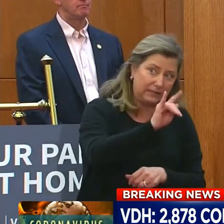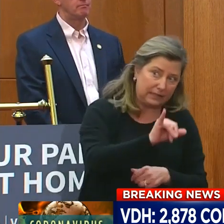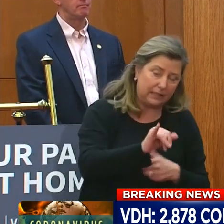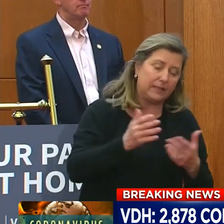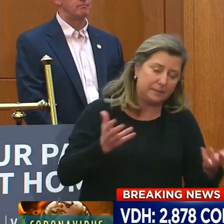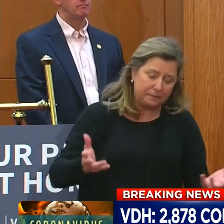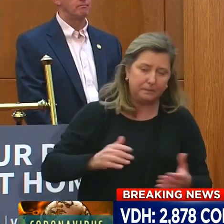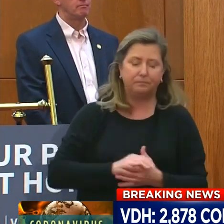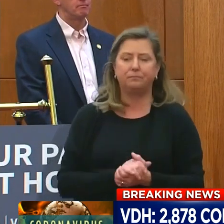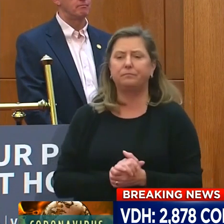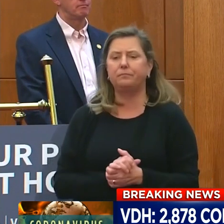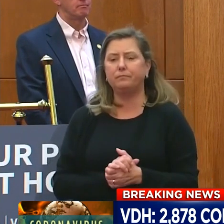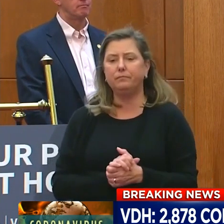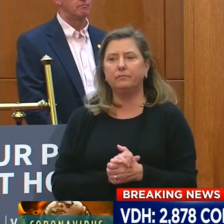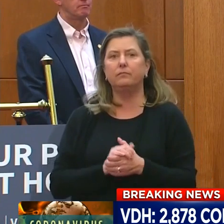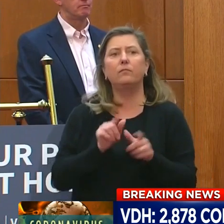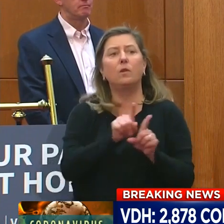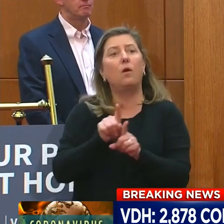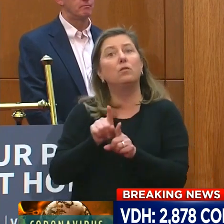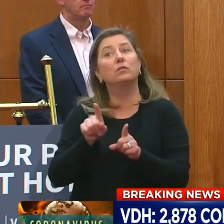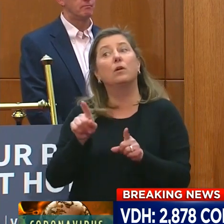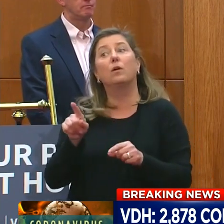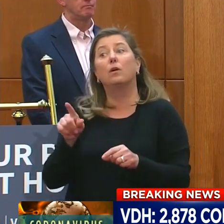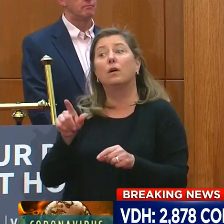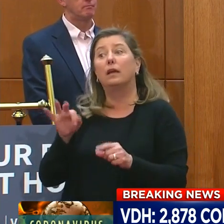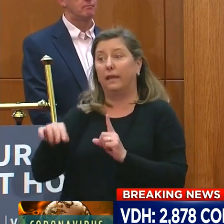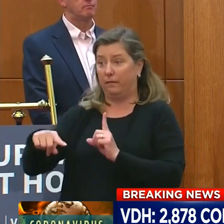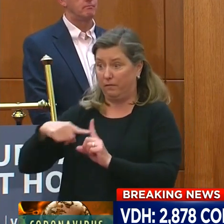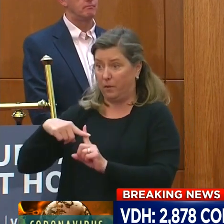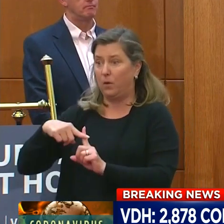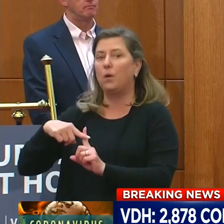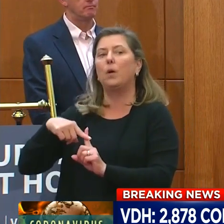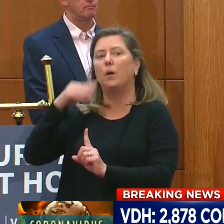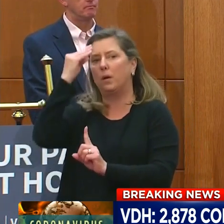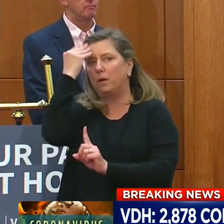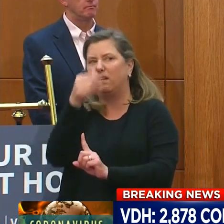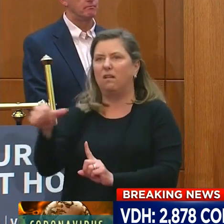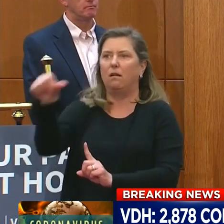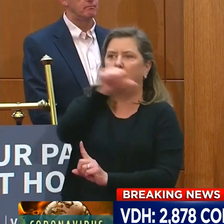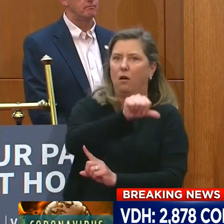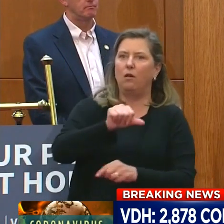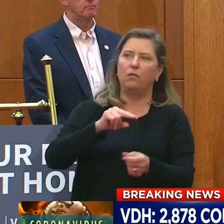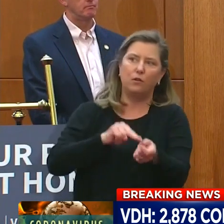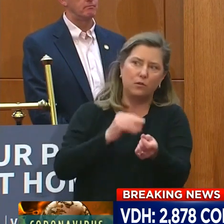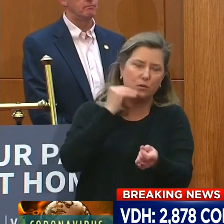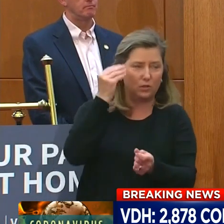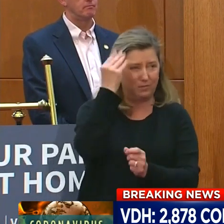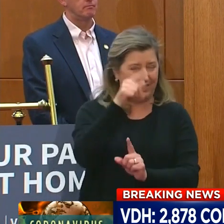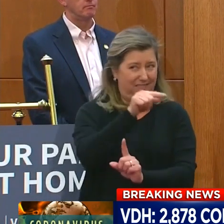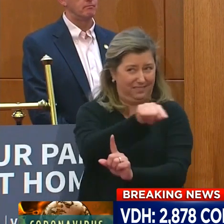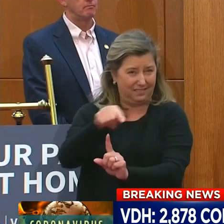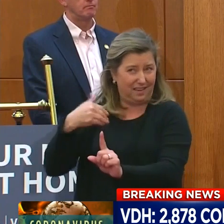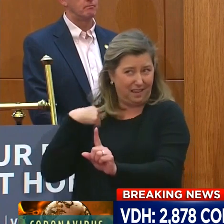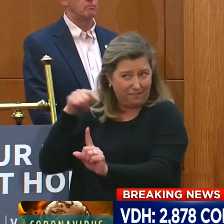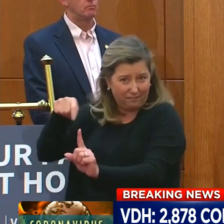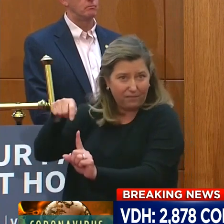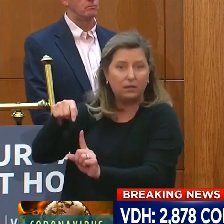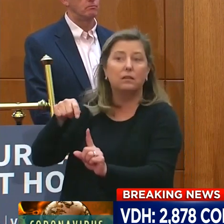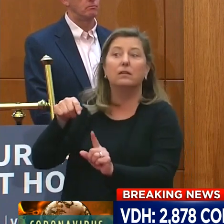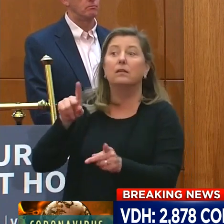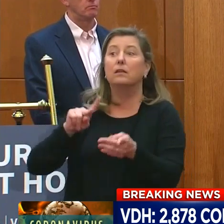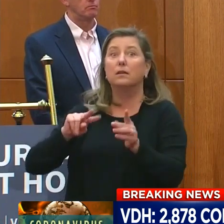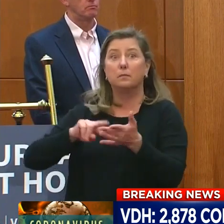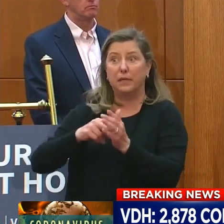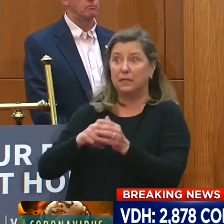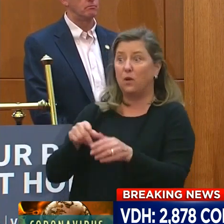in that situation, let the other nursing homes know about those index cases so that workers who are coming from there,